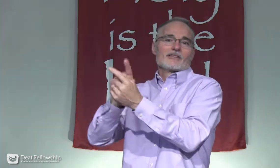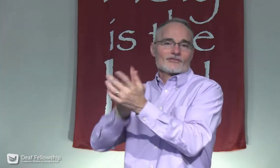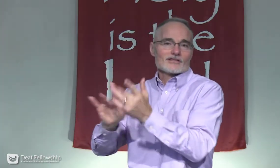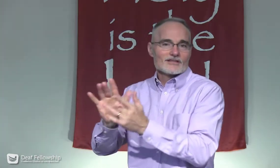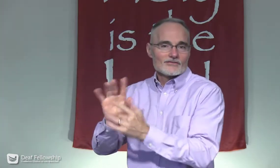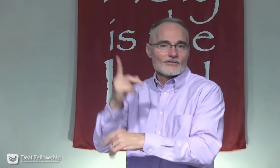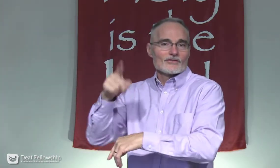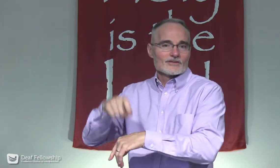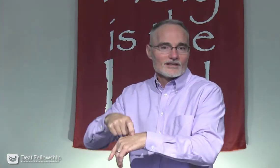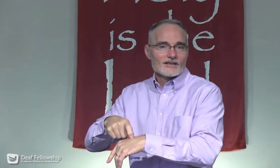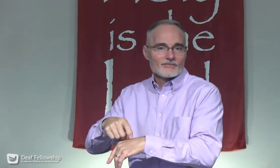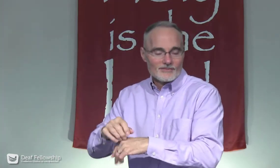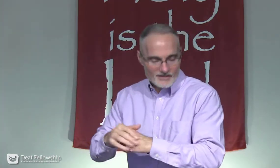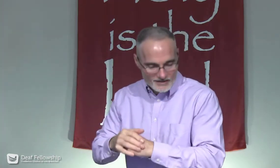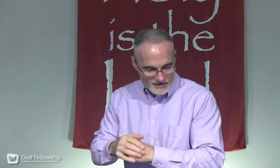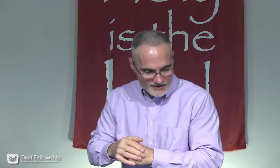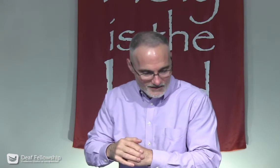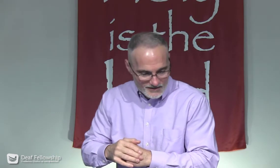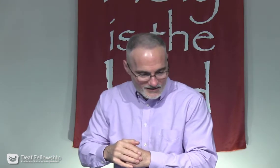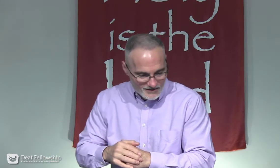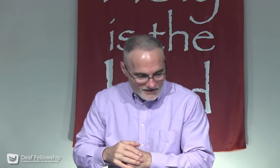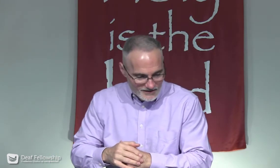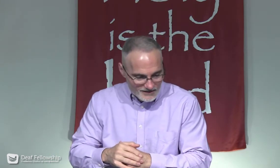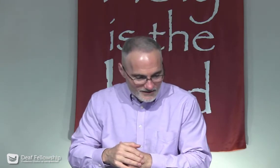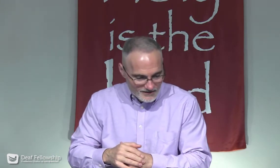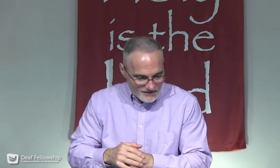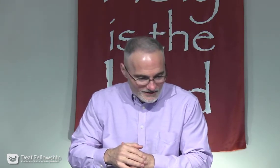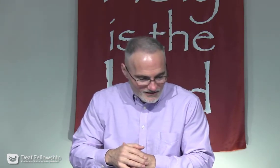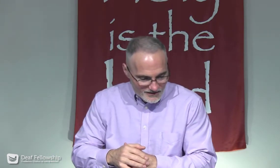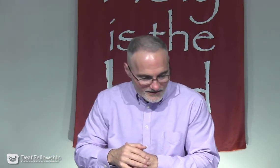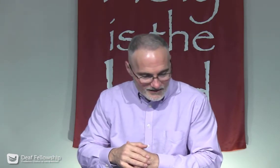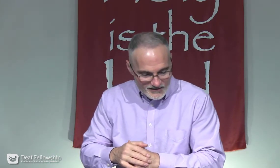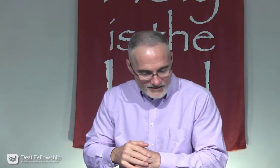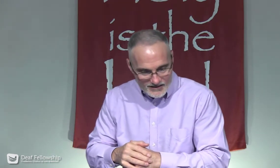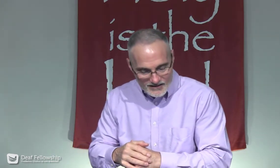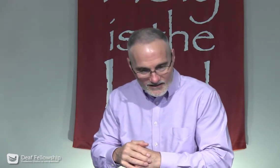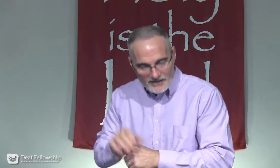saw him after Jesus' resurrection.